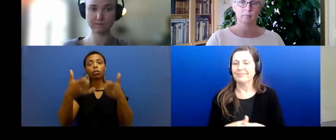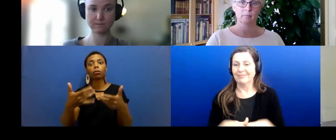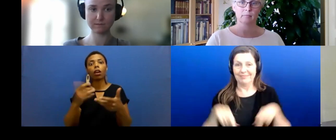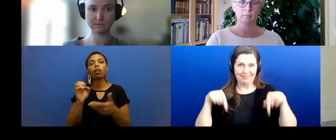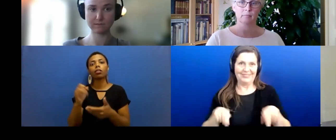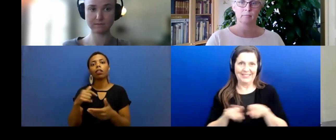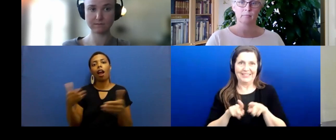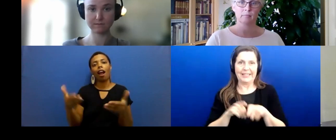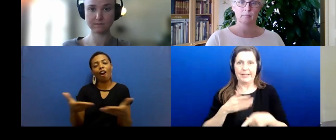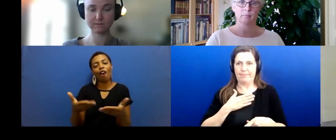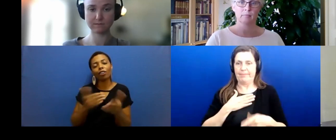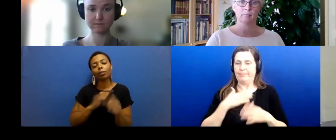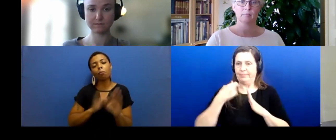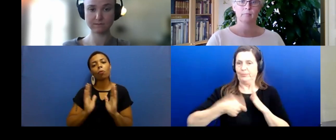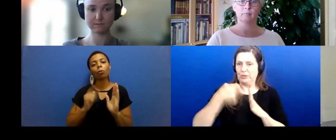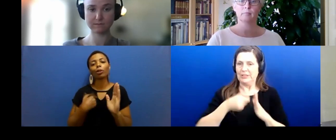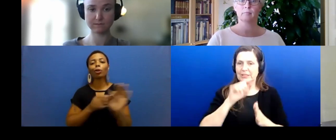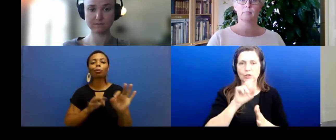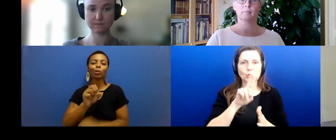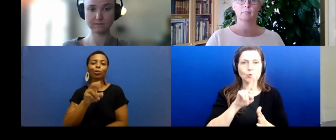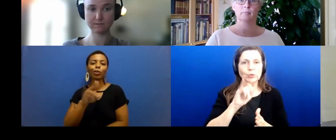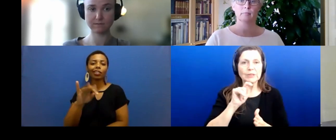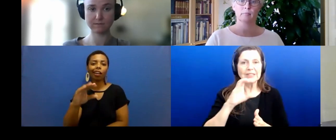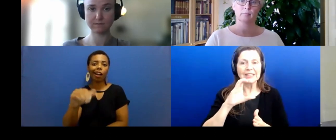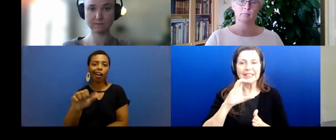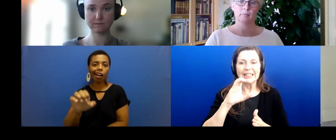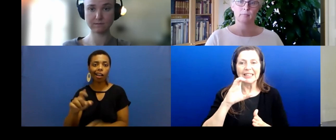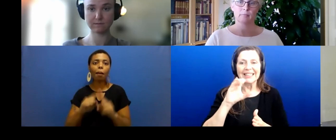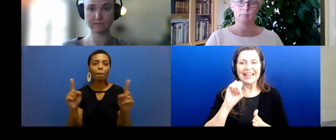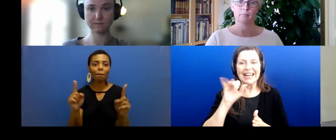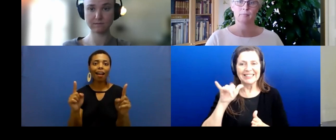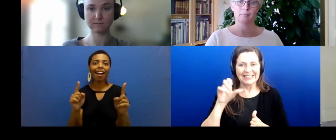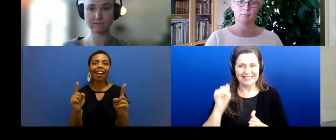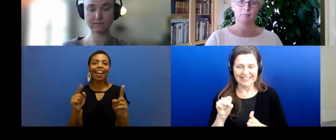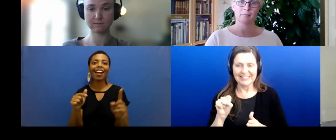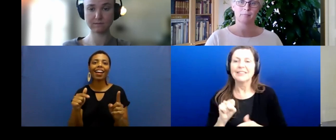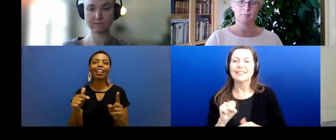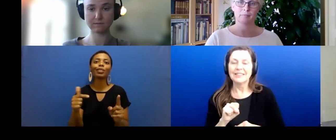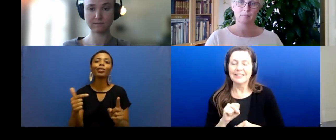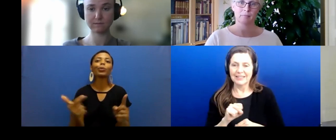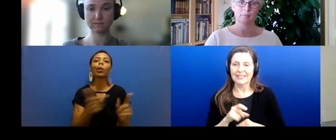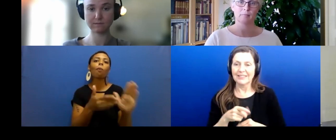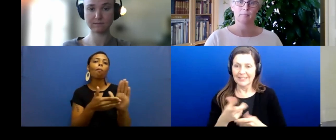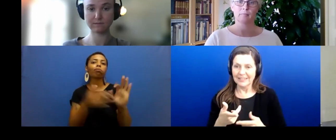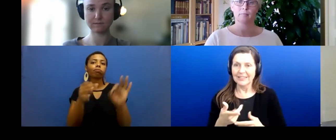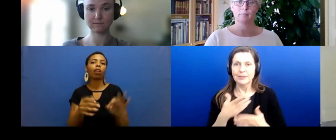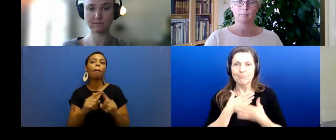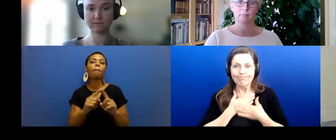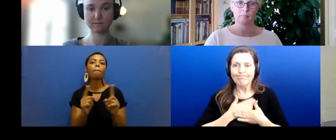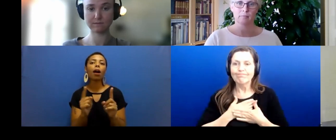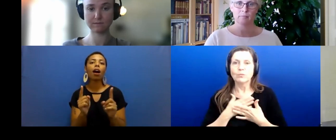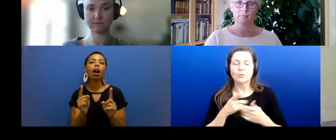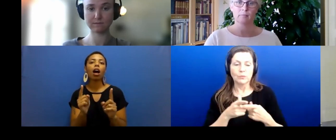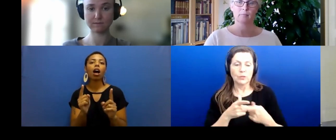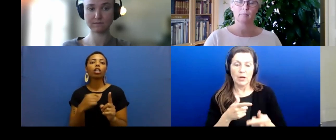moment. We don't really have a product, but we want our work to be